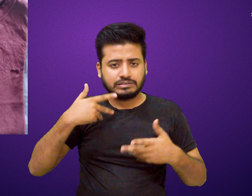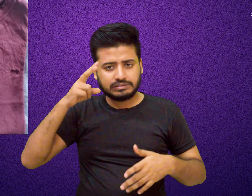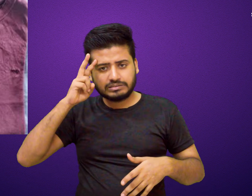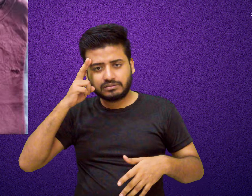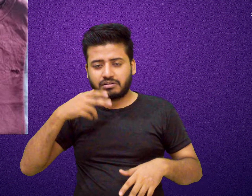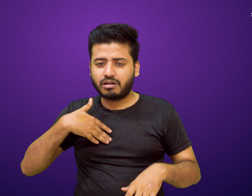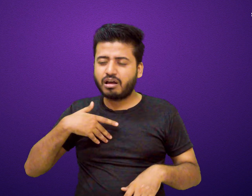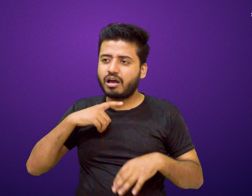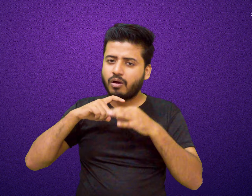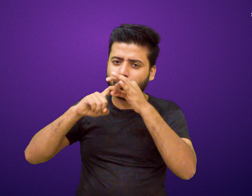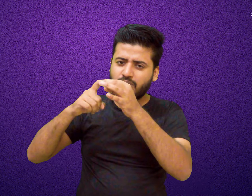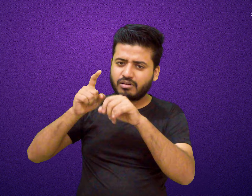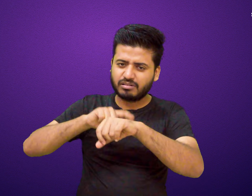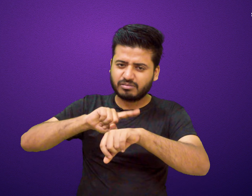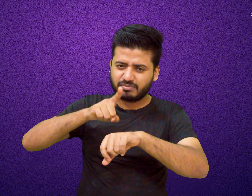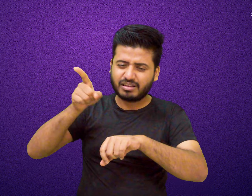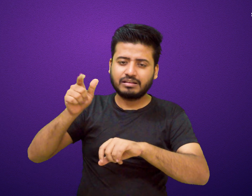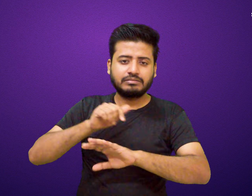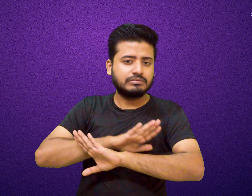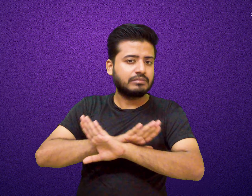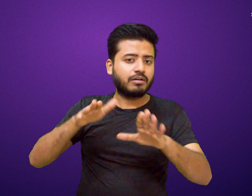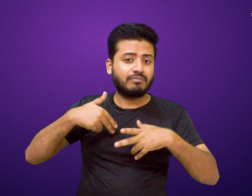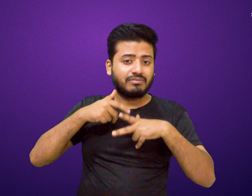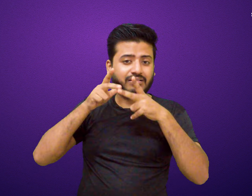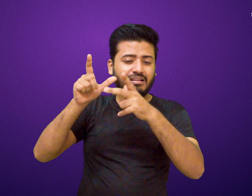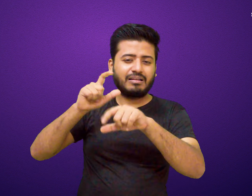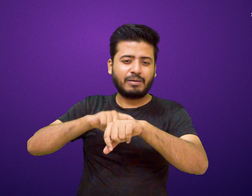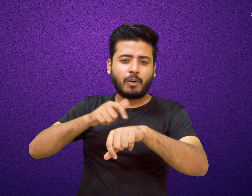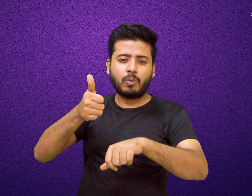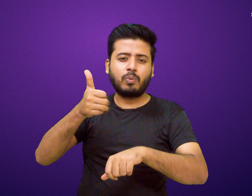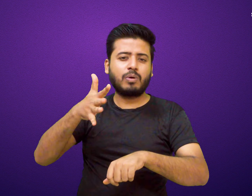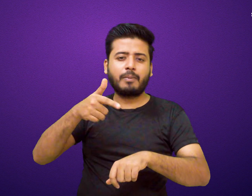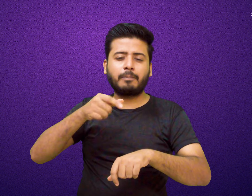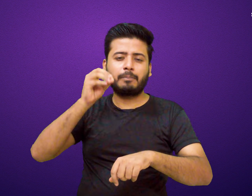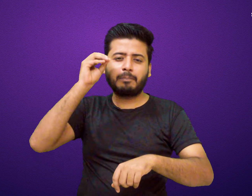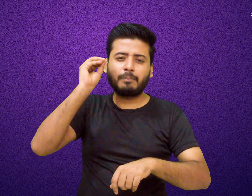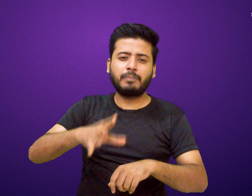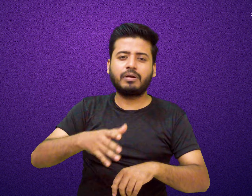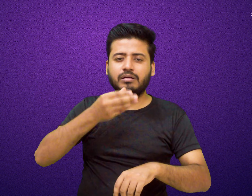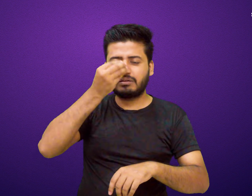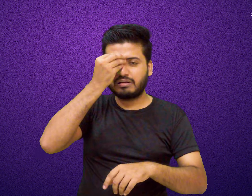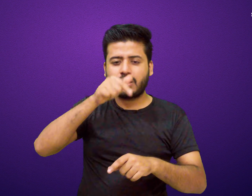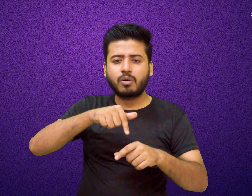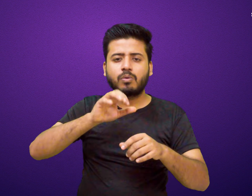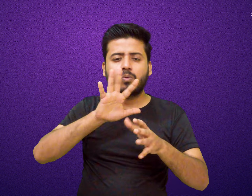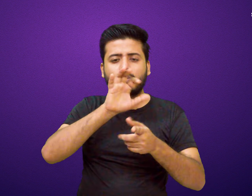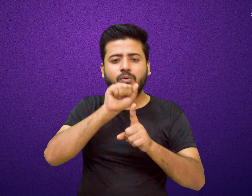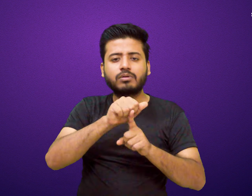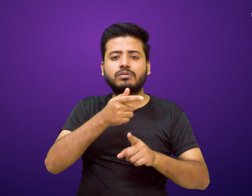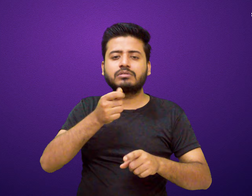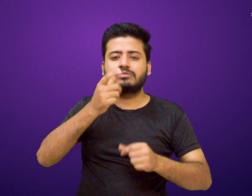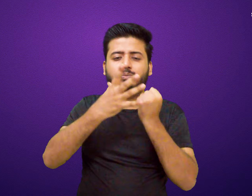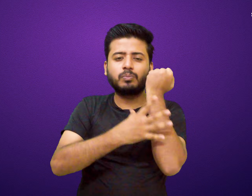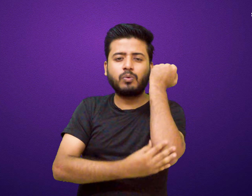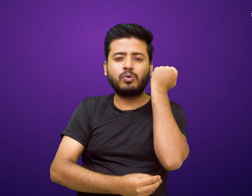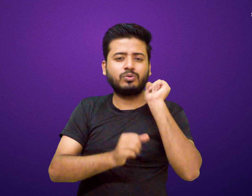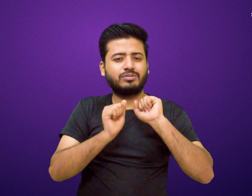at 200 GSM. Considerations when choosing washcloths. When selecting the best washcloths for your needs, keep these points in